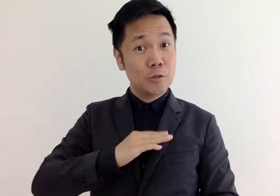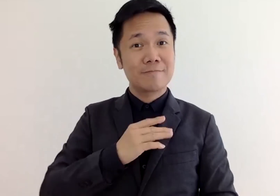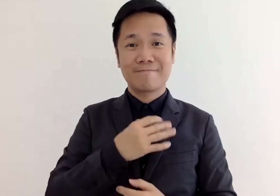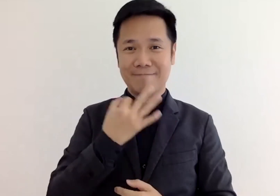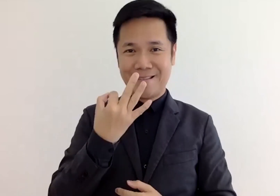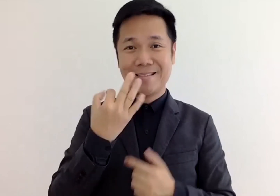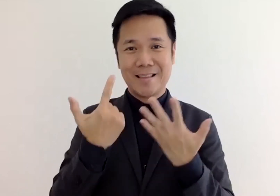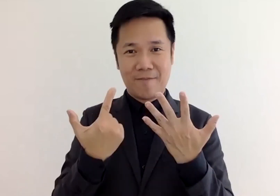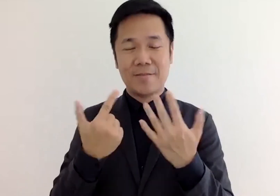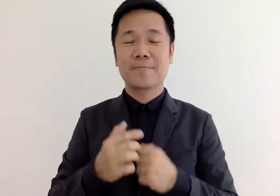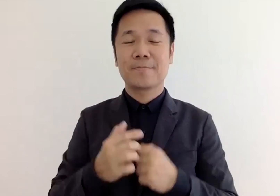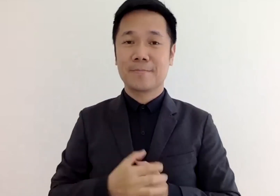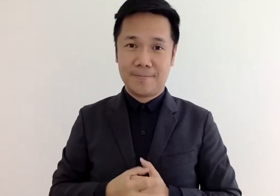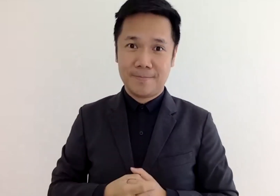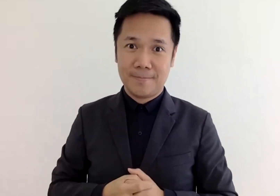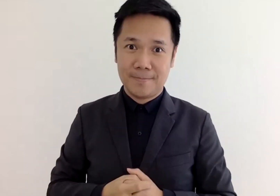entered,